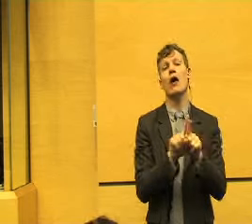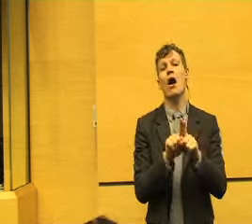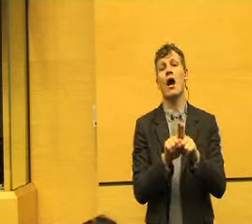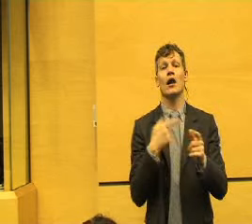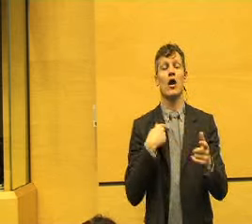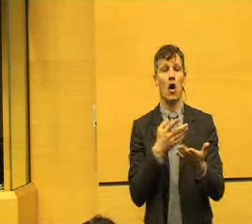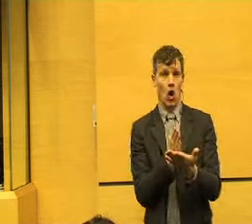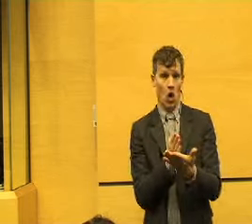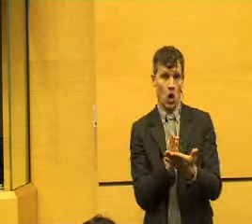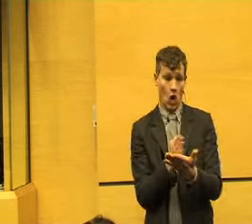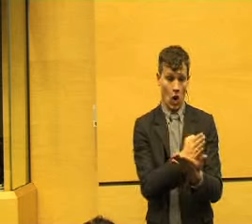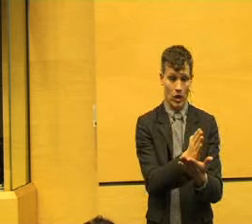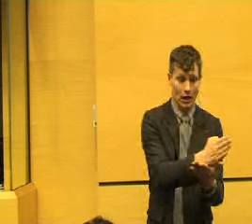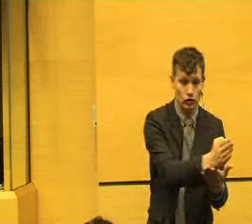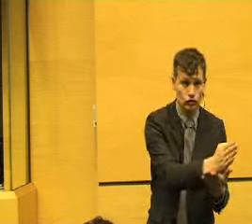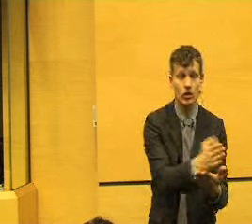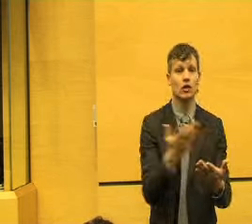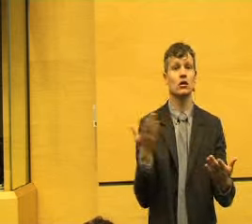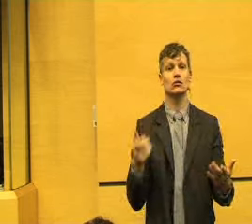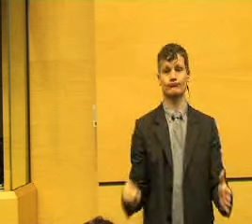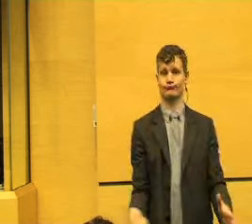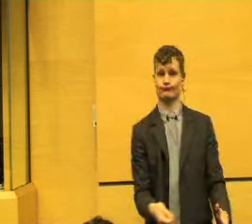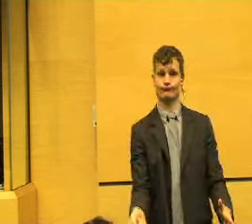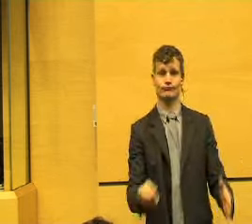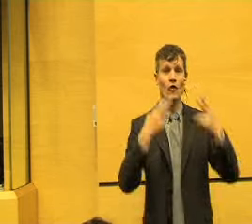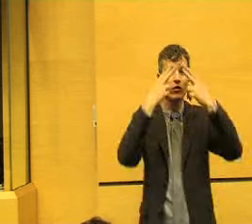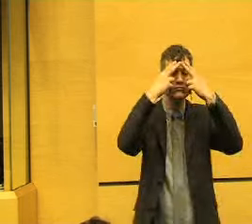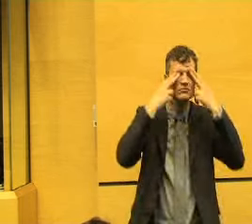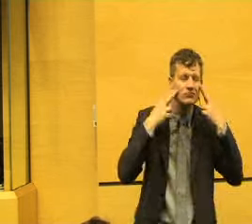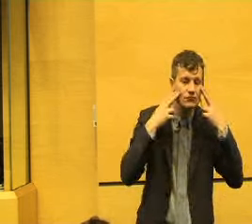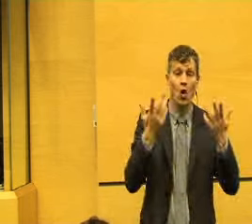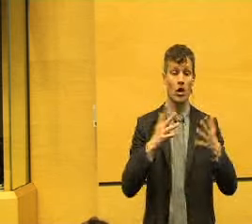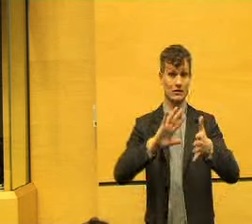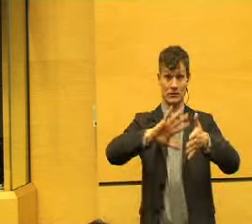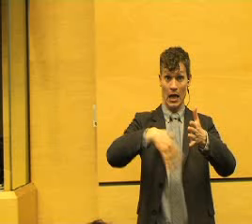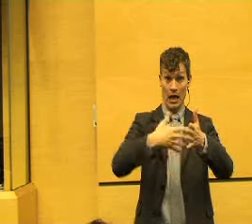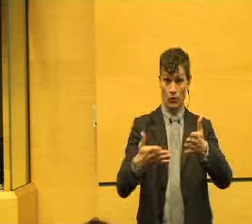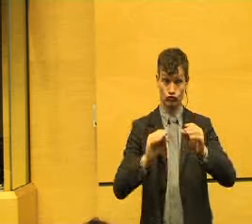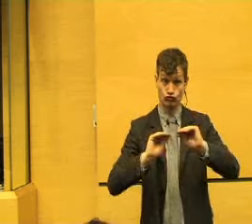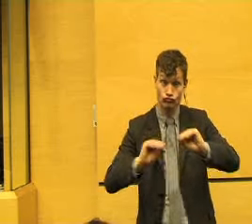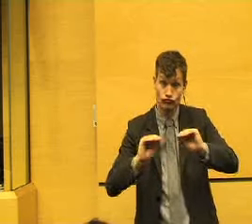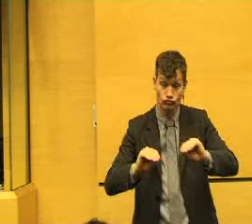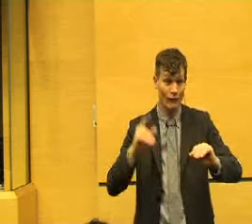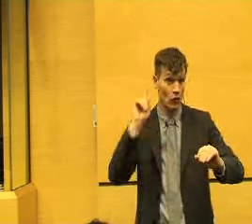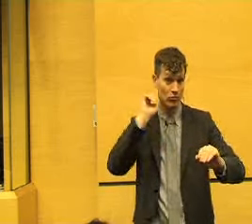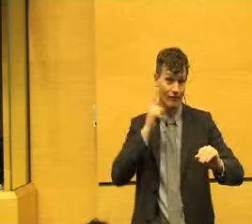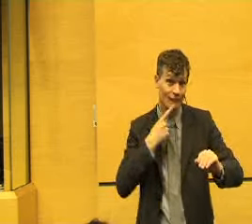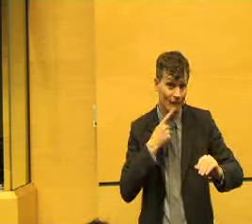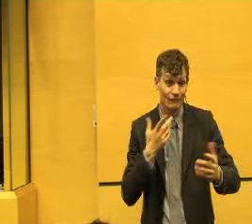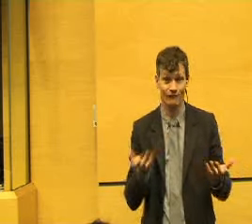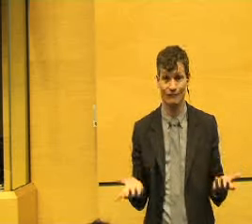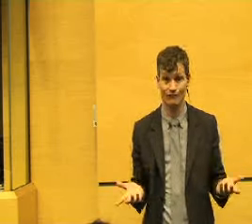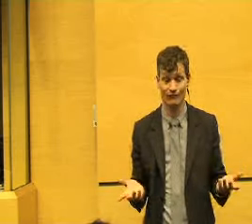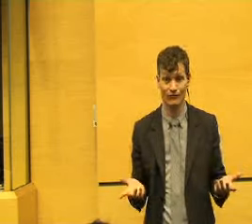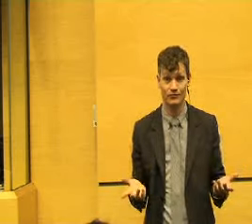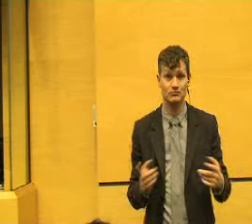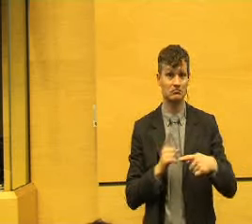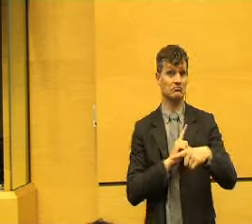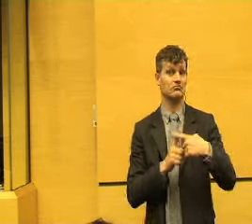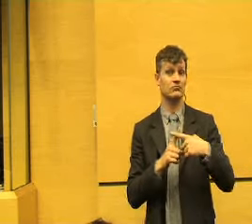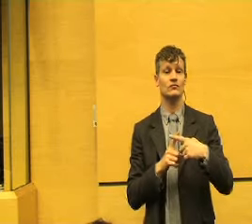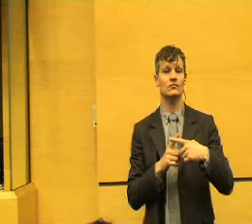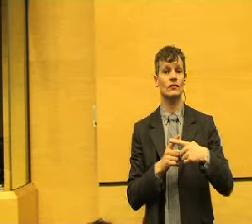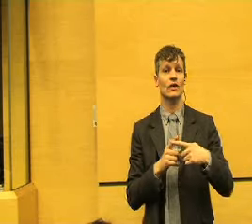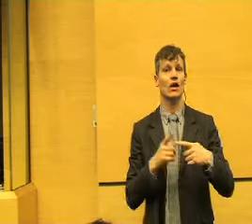sign language training for persons with hearing impairment, and self-advocacy training for persons with